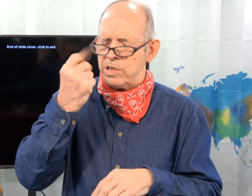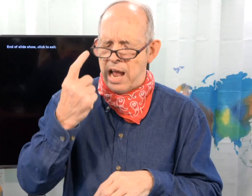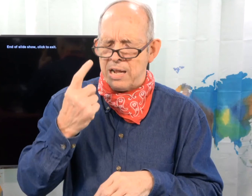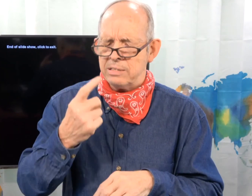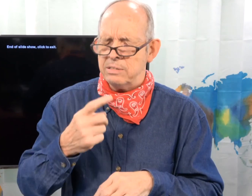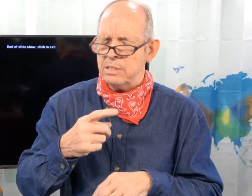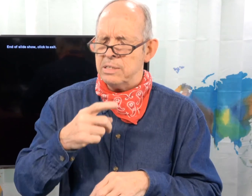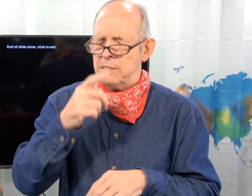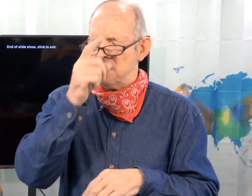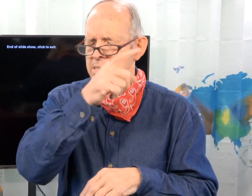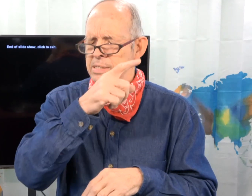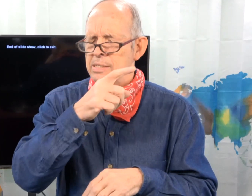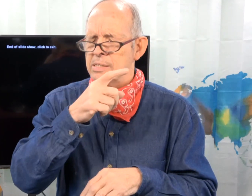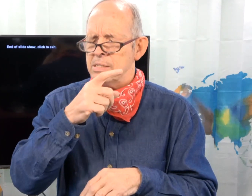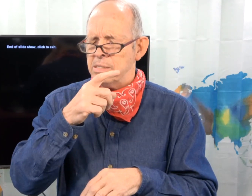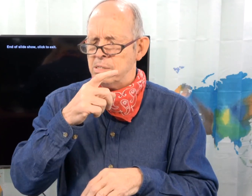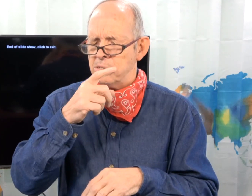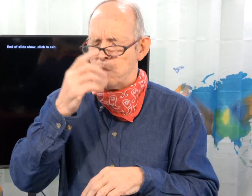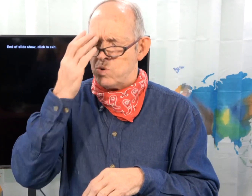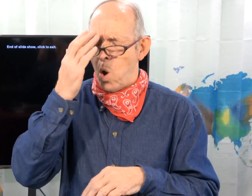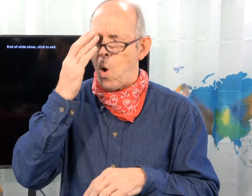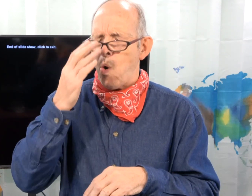understand. You know